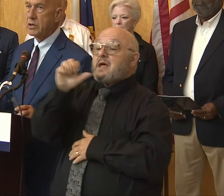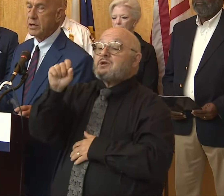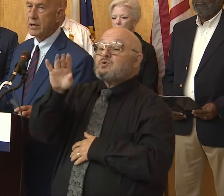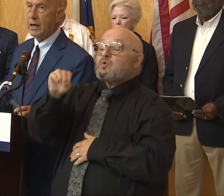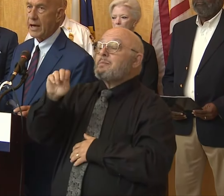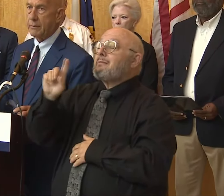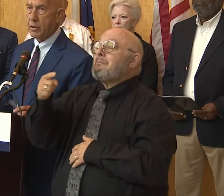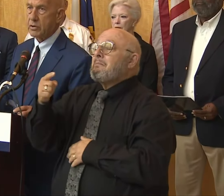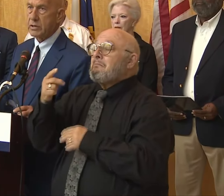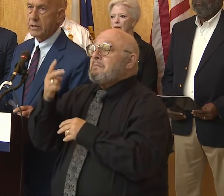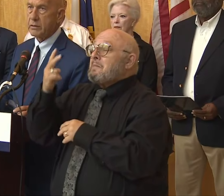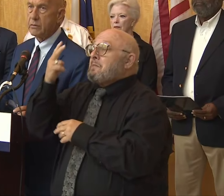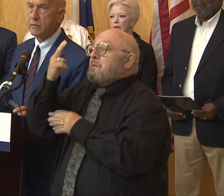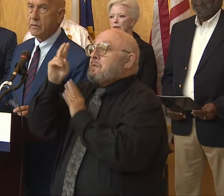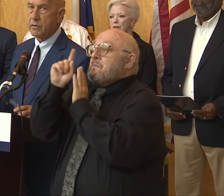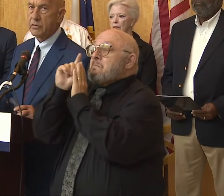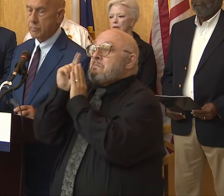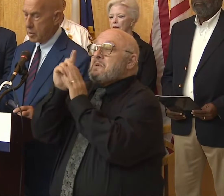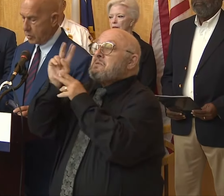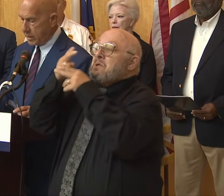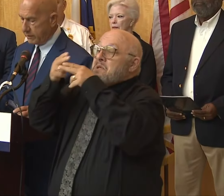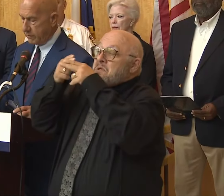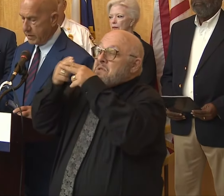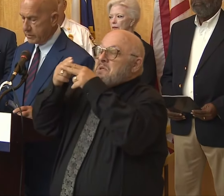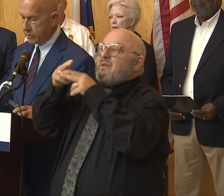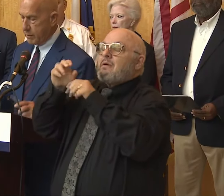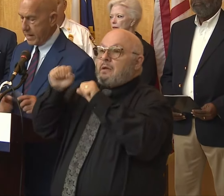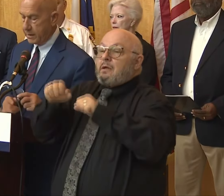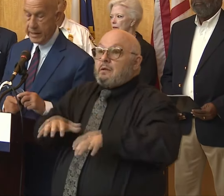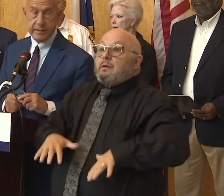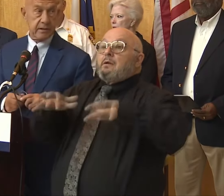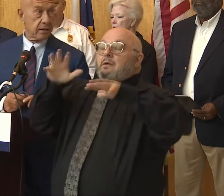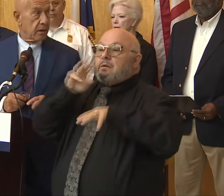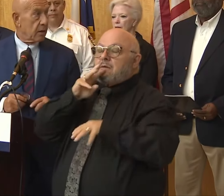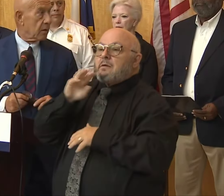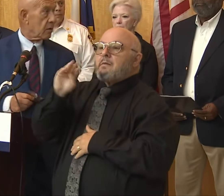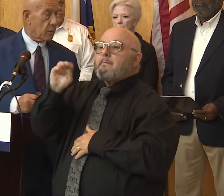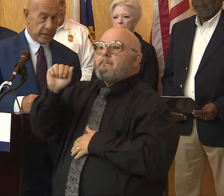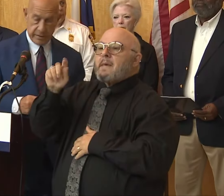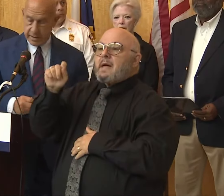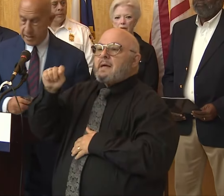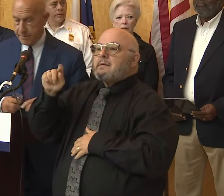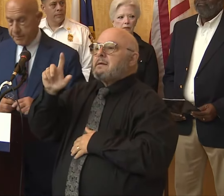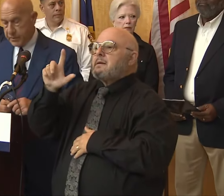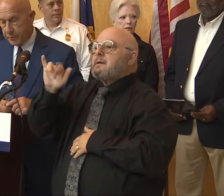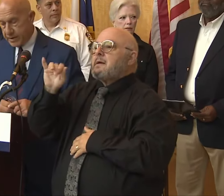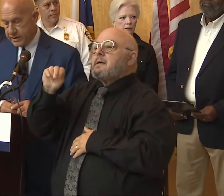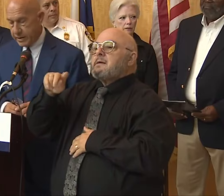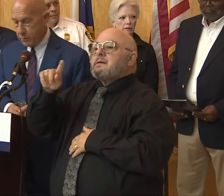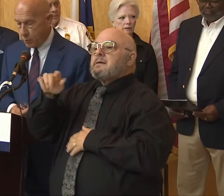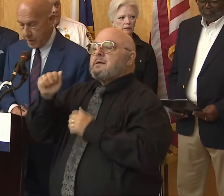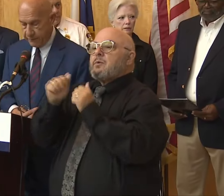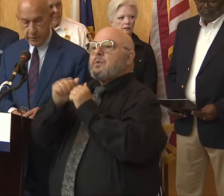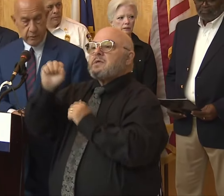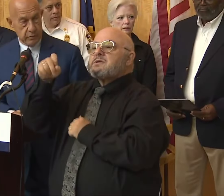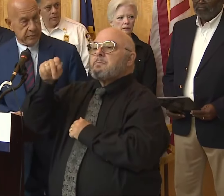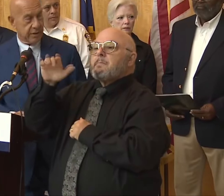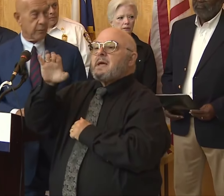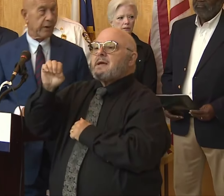2-inch cloudburst can do some localized flooding. So Matt Lenza with Space City